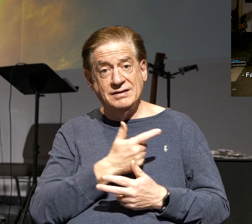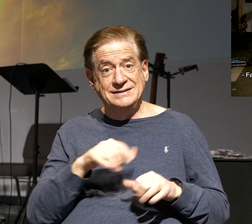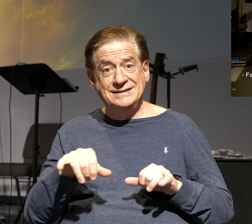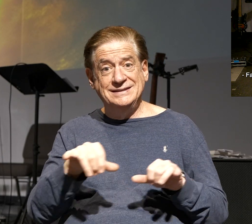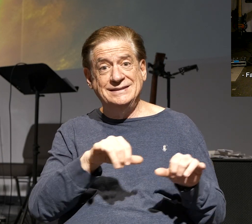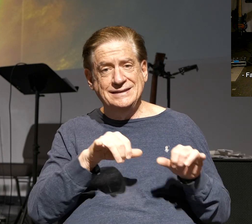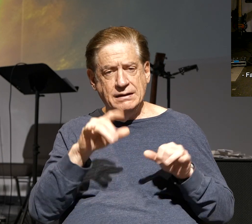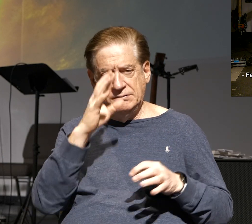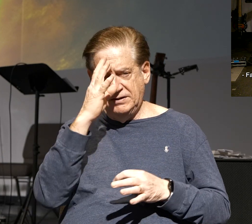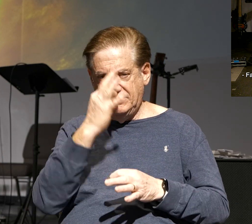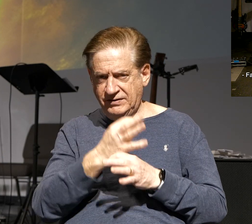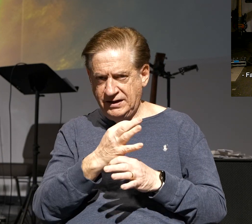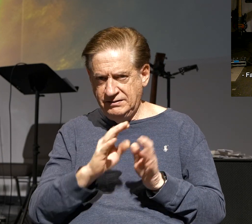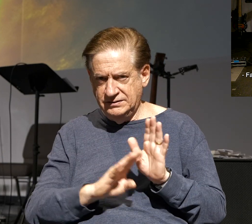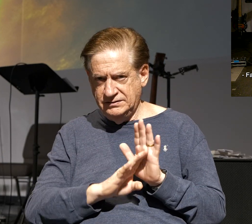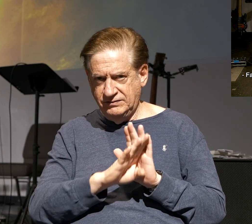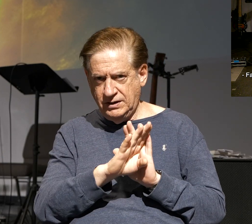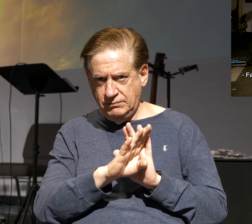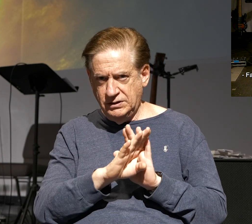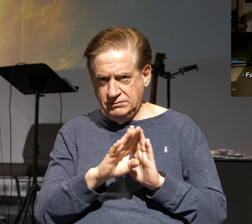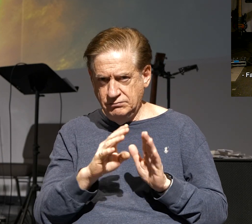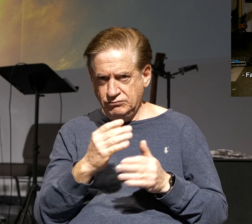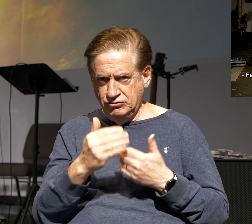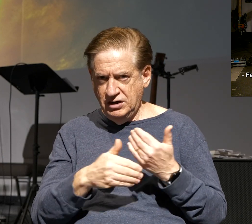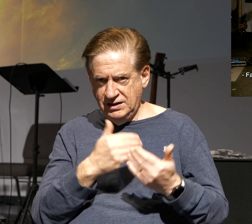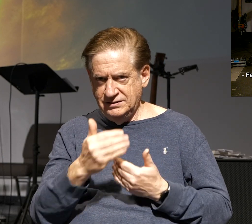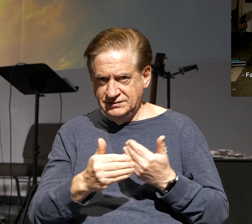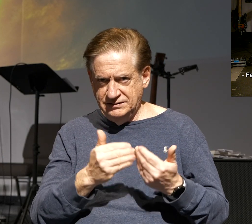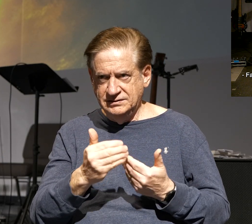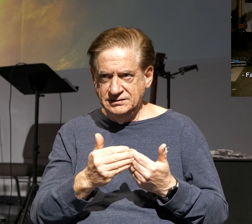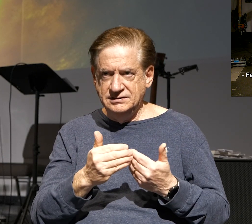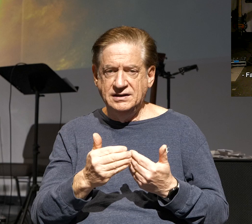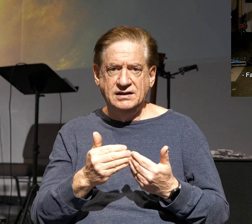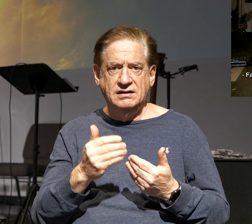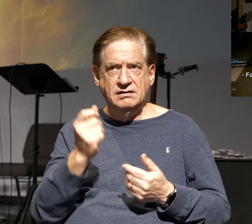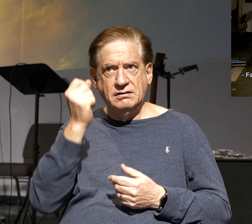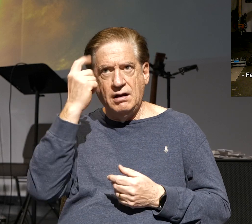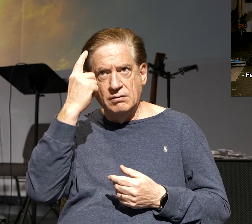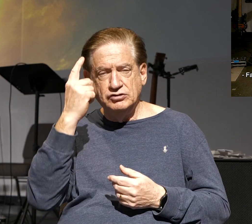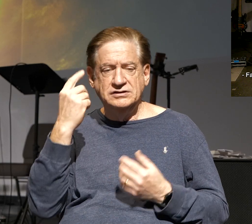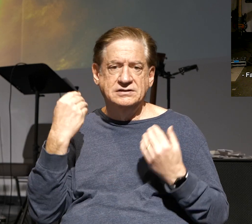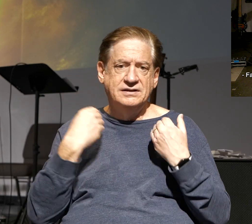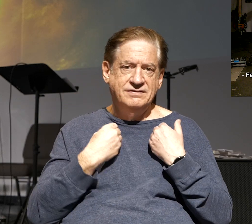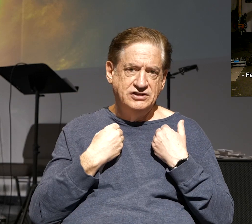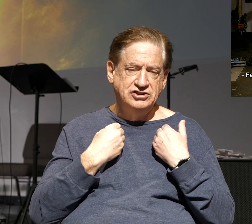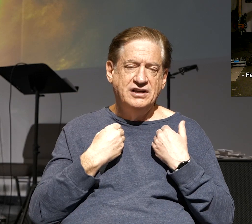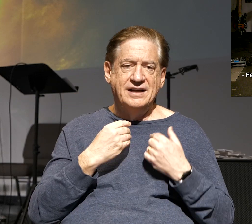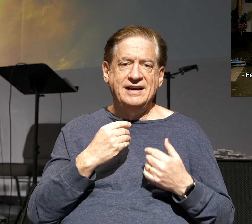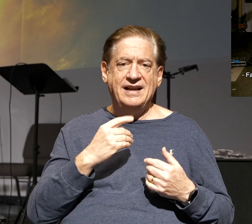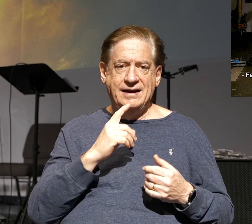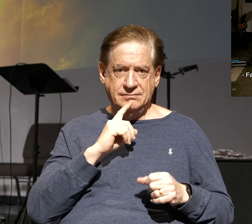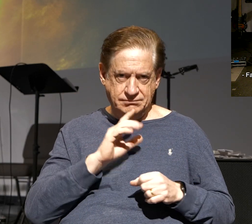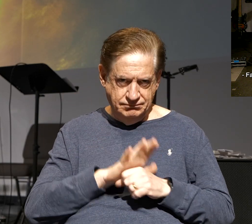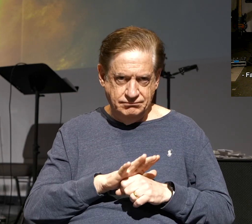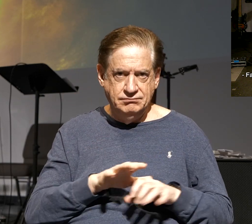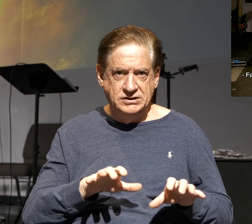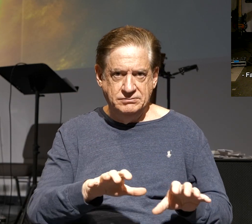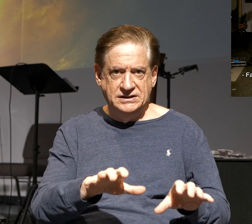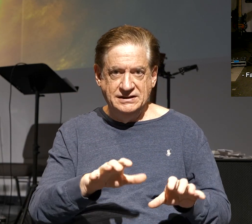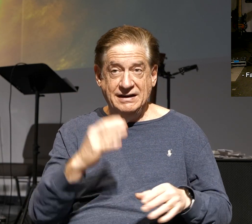in the faith development process. They're going to involve comprehension, conviction, commitment, head, heart, hands.